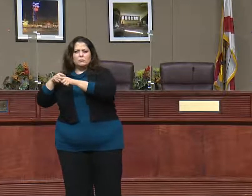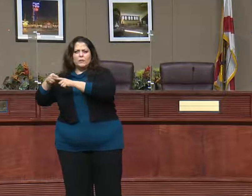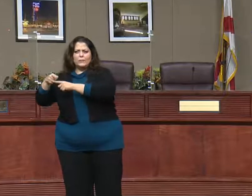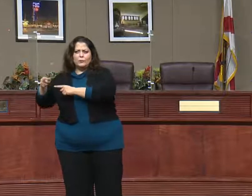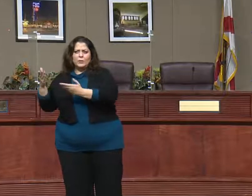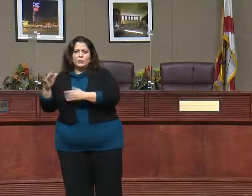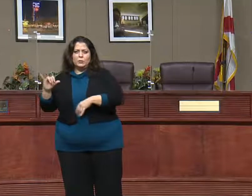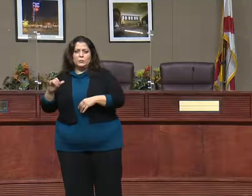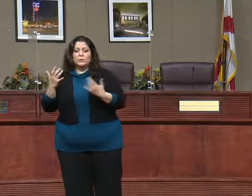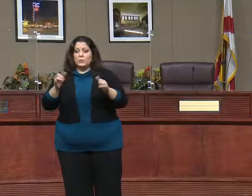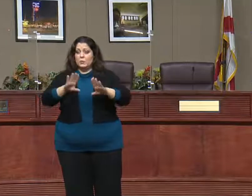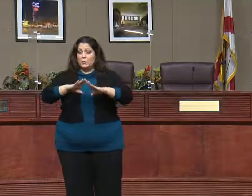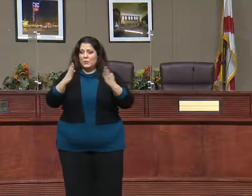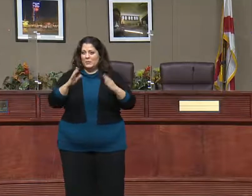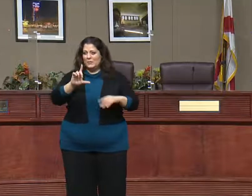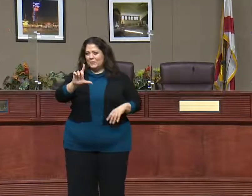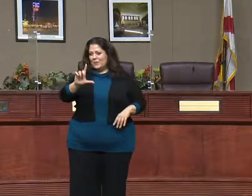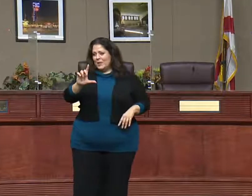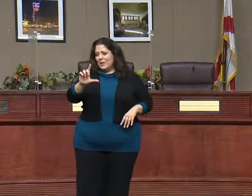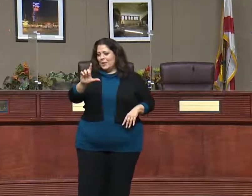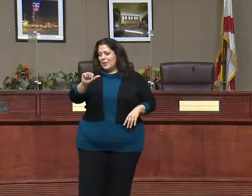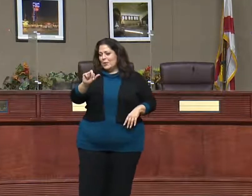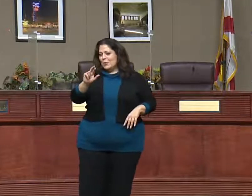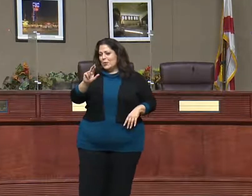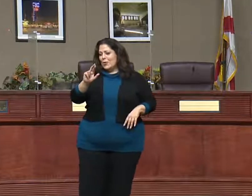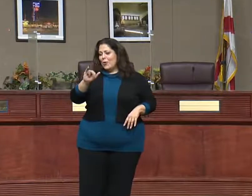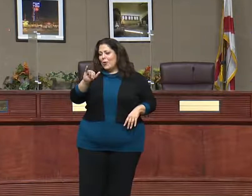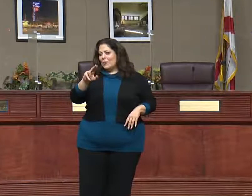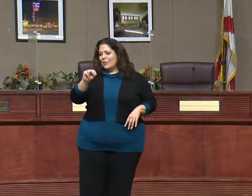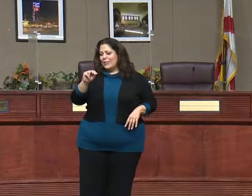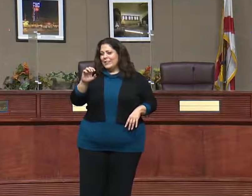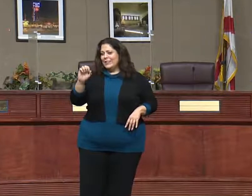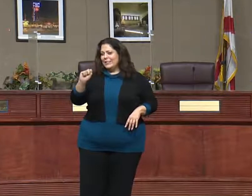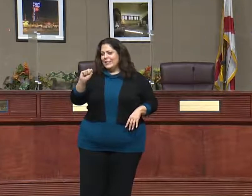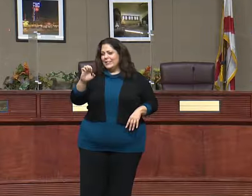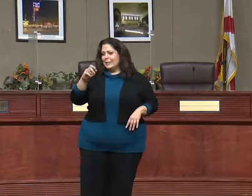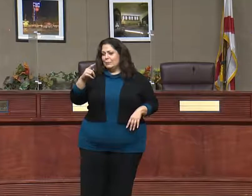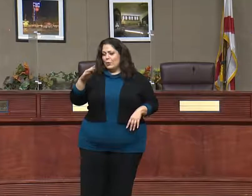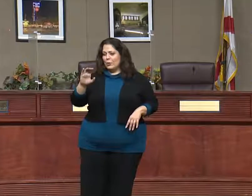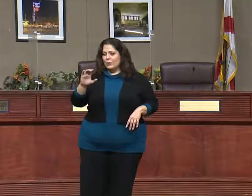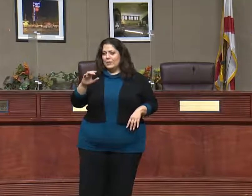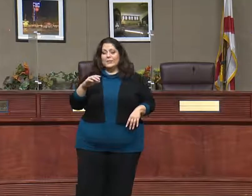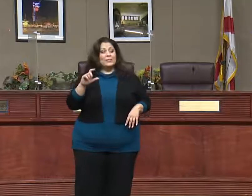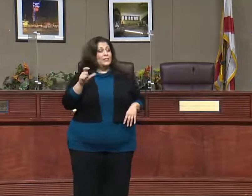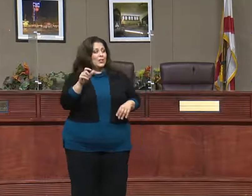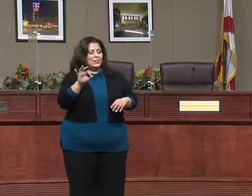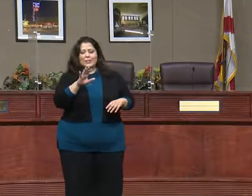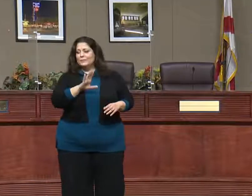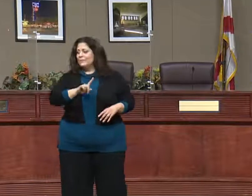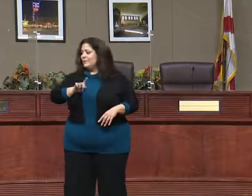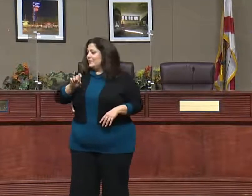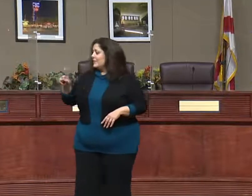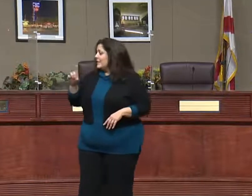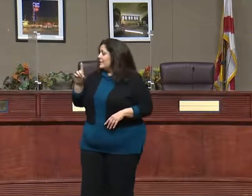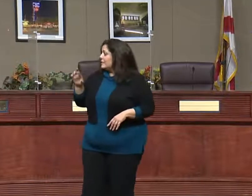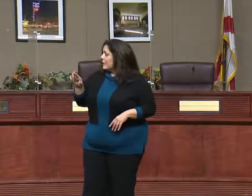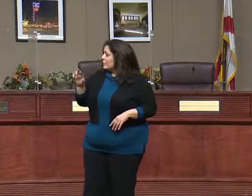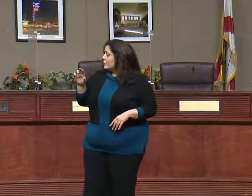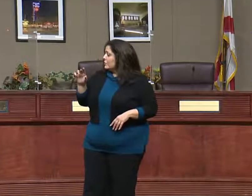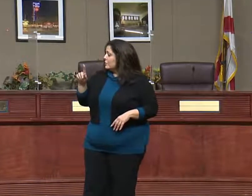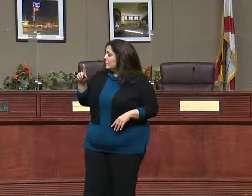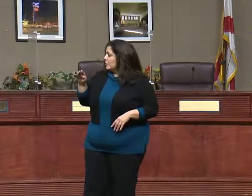questions. And Lauren Seabrook. Lauren Seabrook, Channel 9. Dr. Pino, in regards to long-term